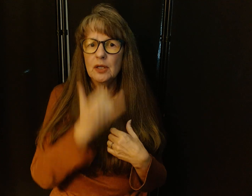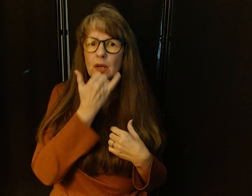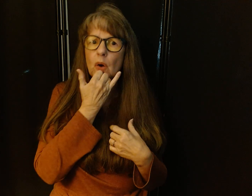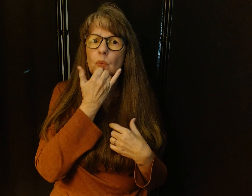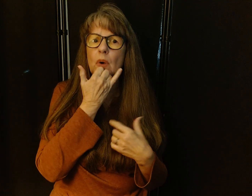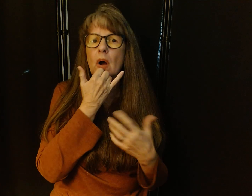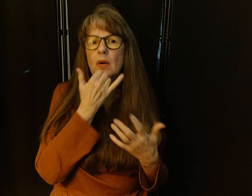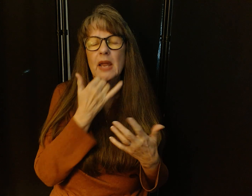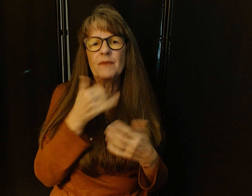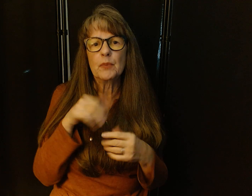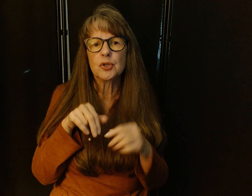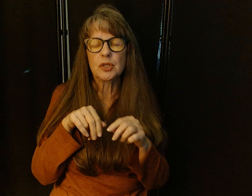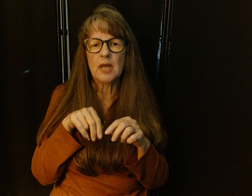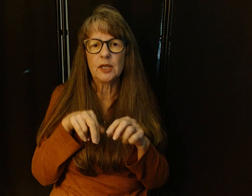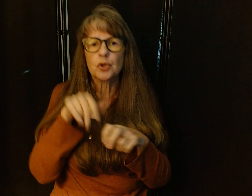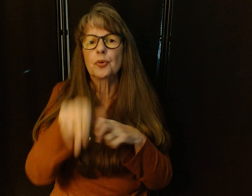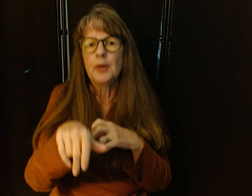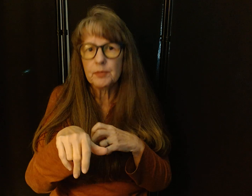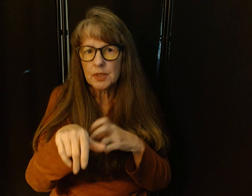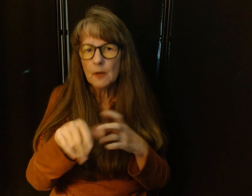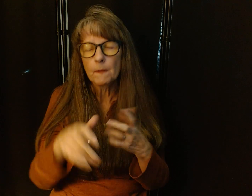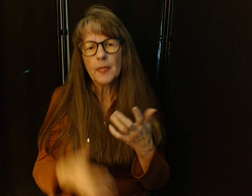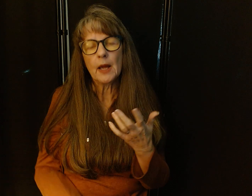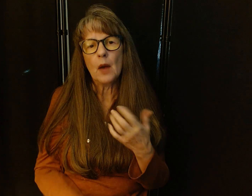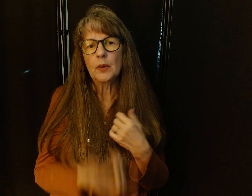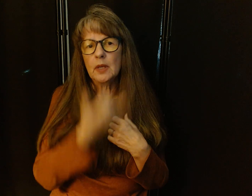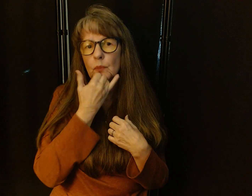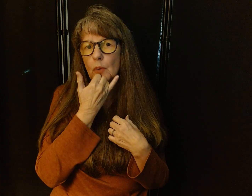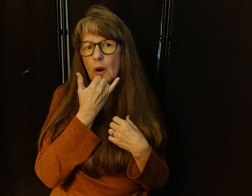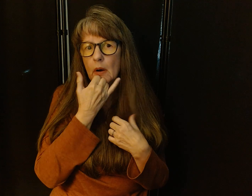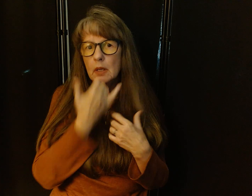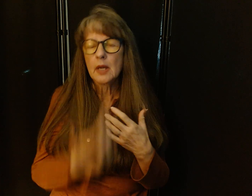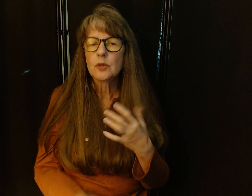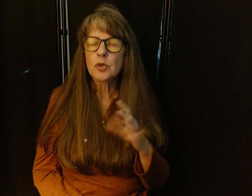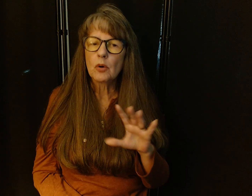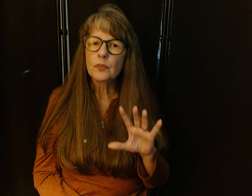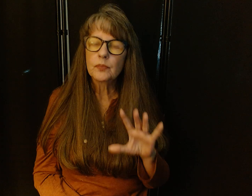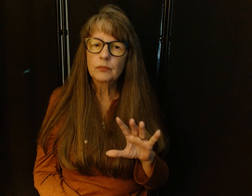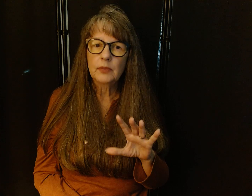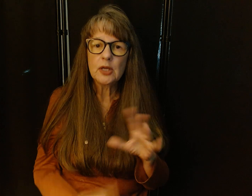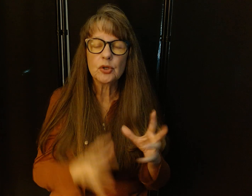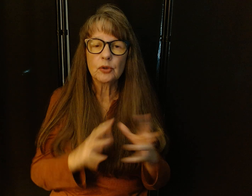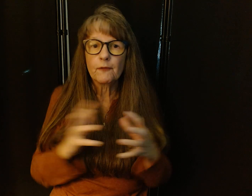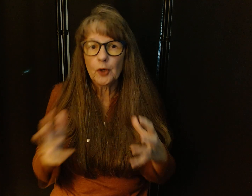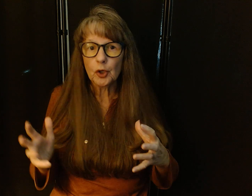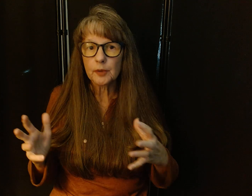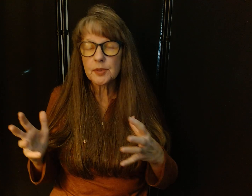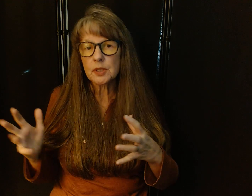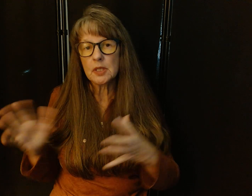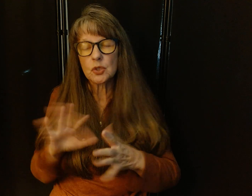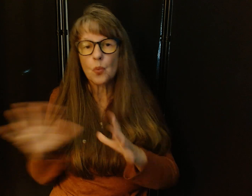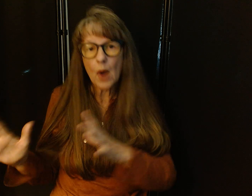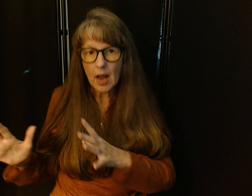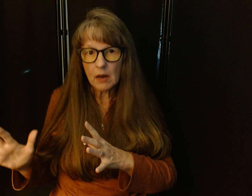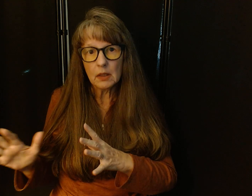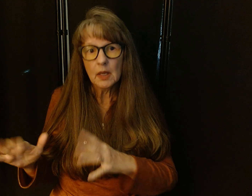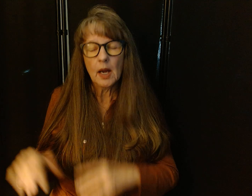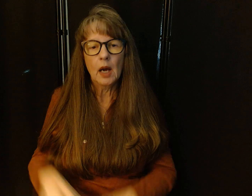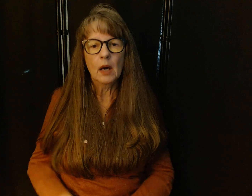done wrong. If I was just kind of tripped, I would have done wrong. So these are verbs as well. When